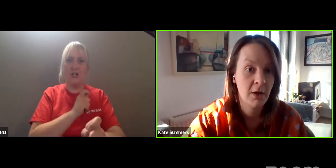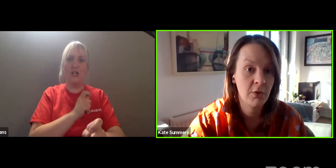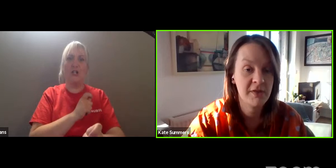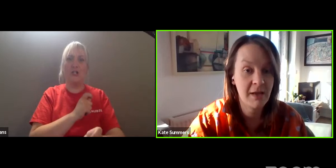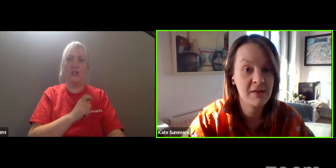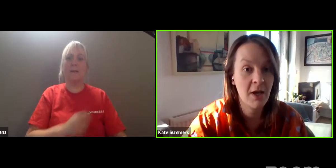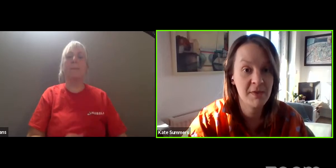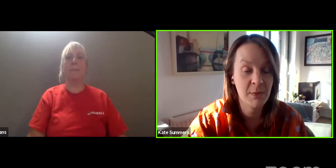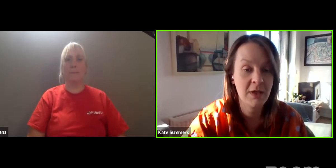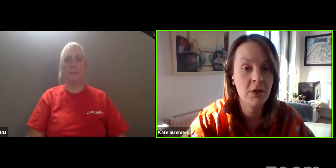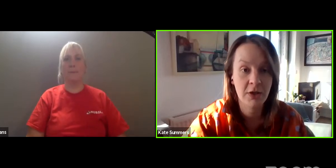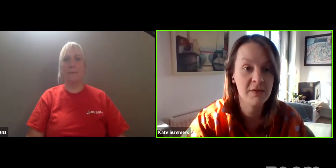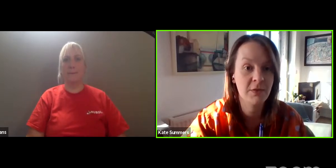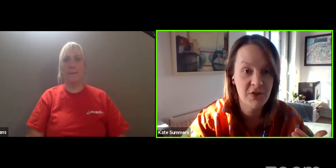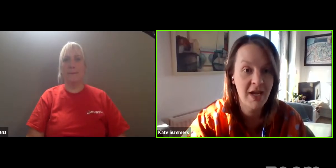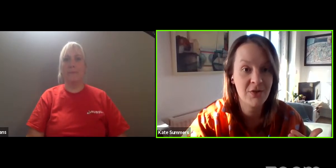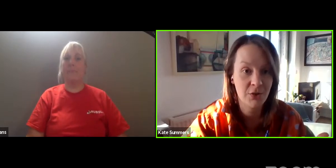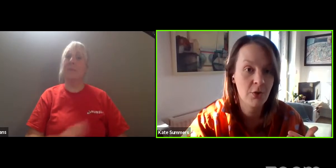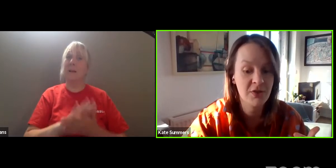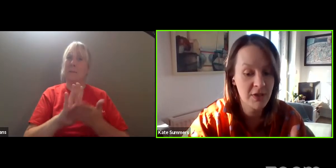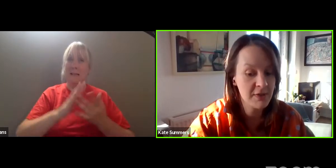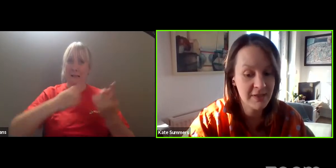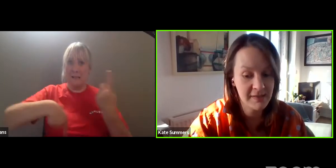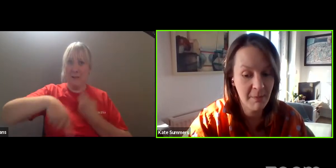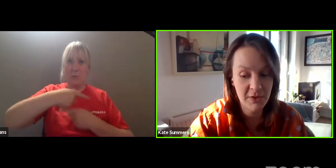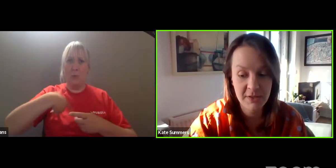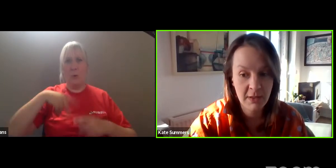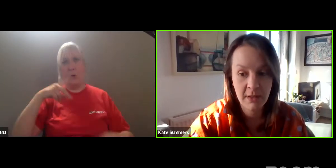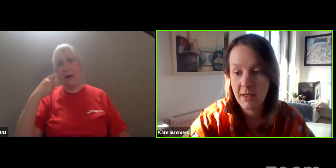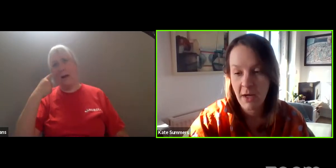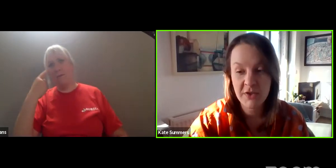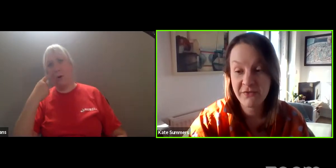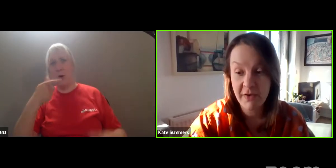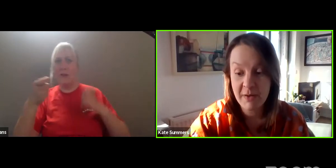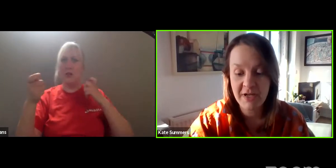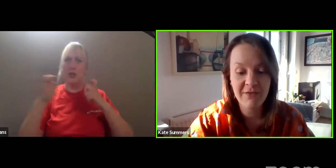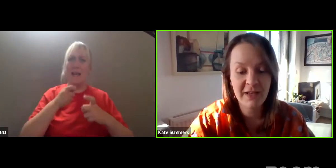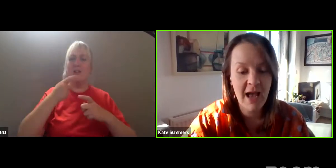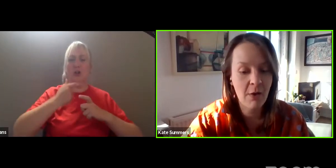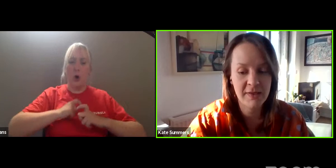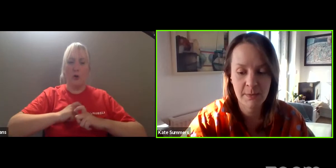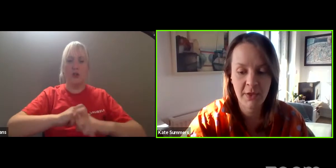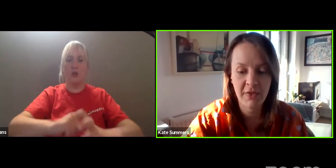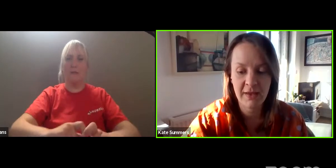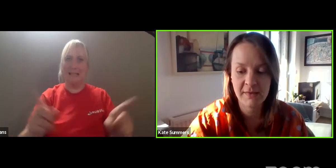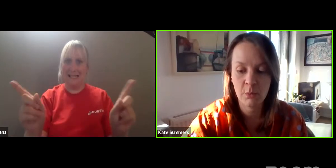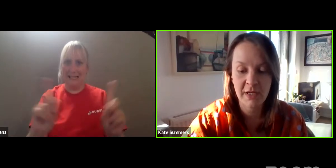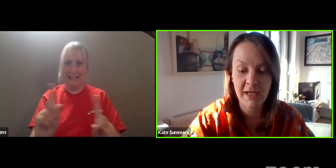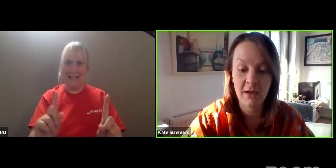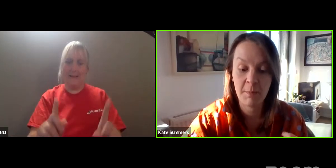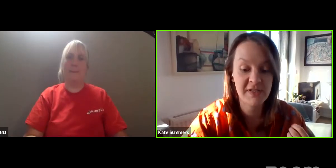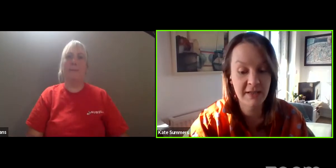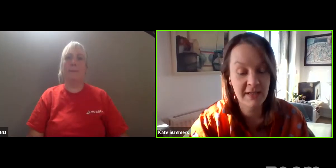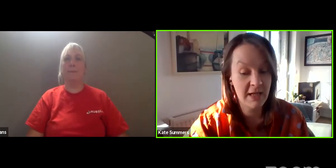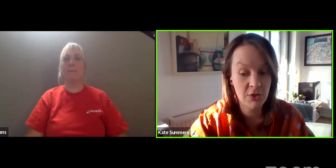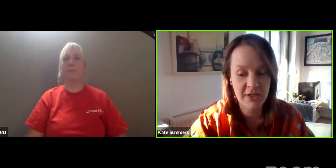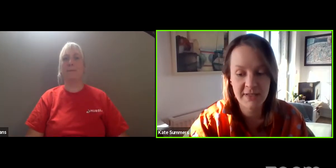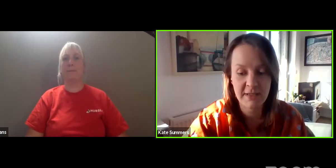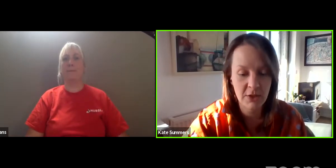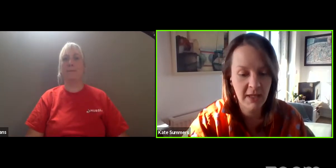across that time, so we can look at sort of change and continuity that's happened. I'll just very briefly outline some of the things that we are